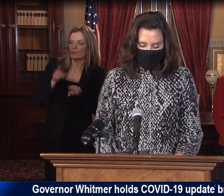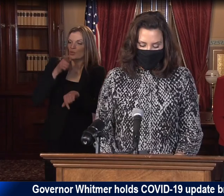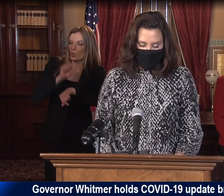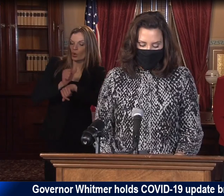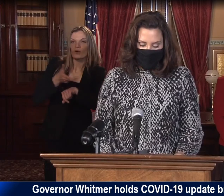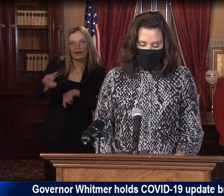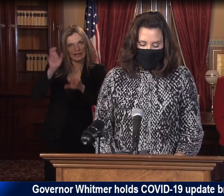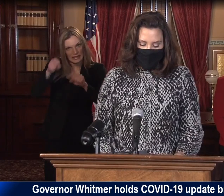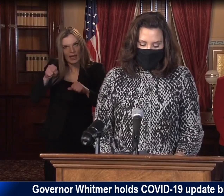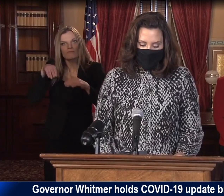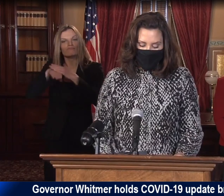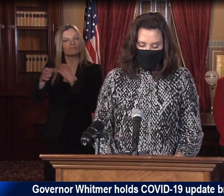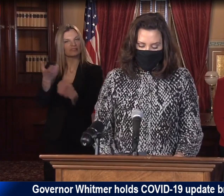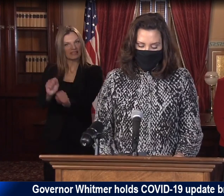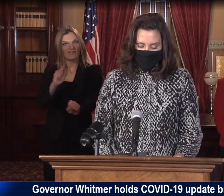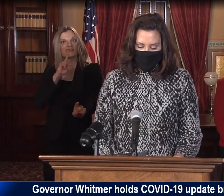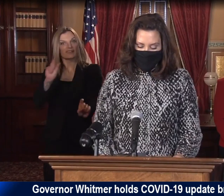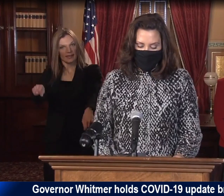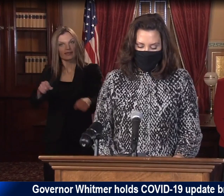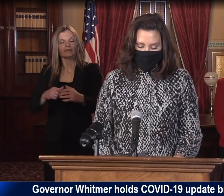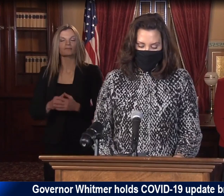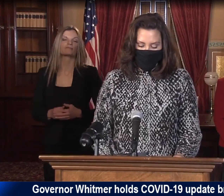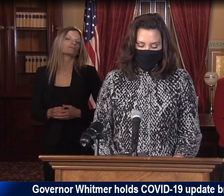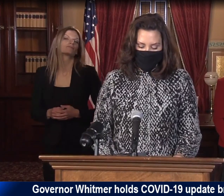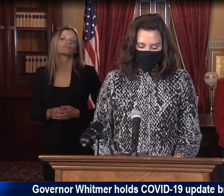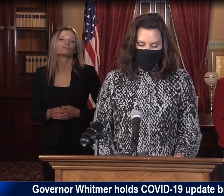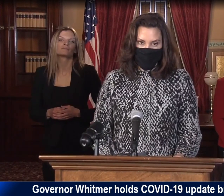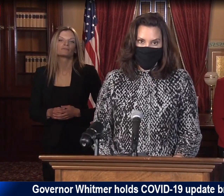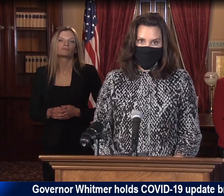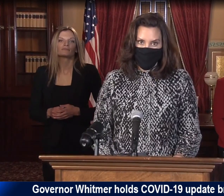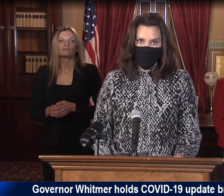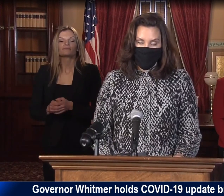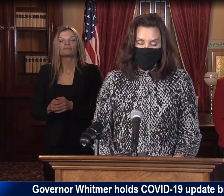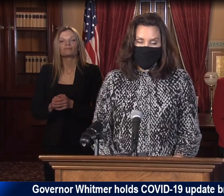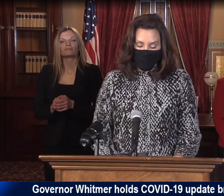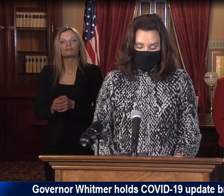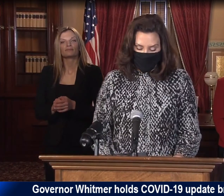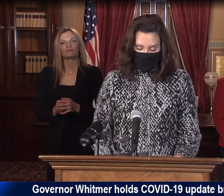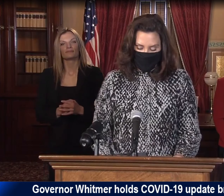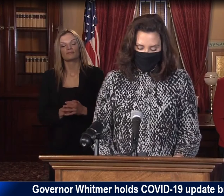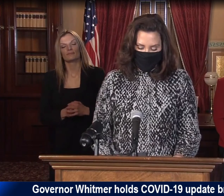staff. The plans that these schools developed with teachers